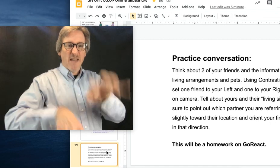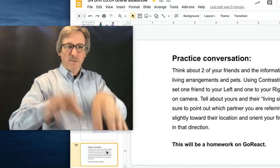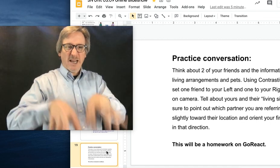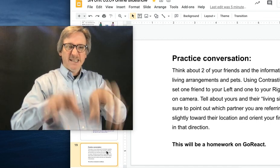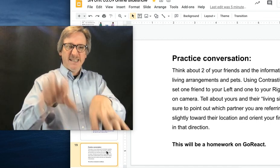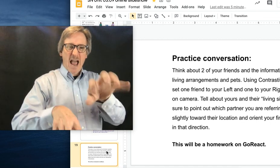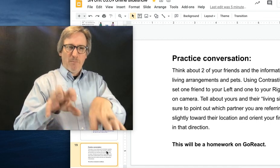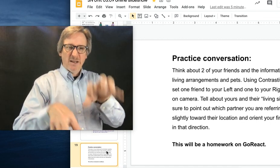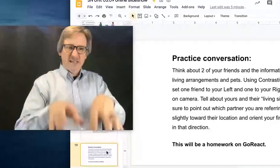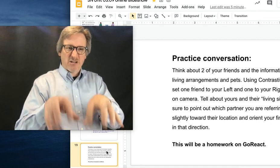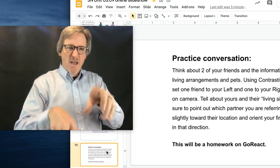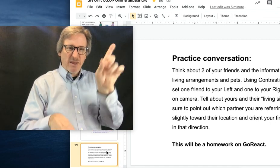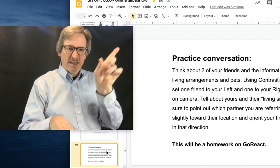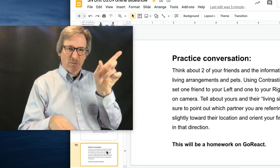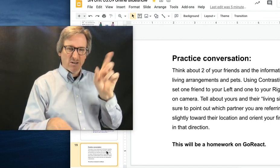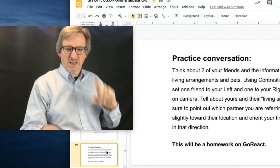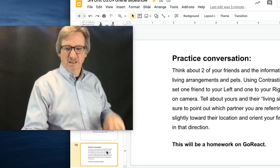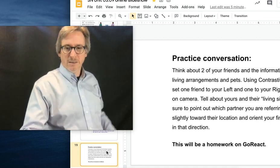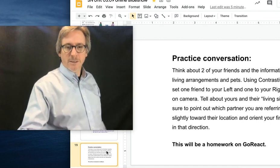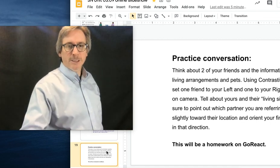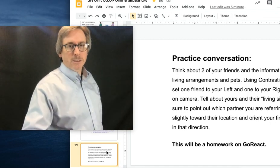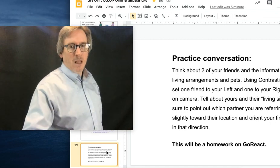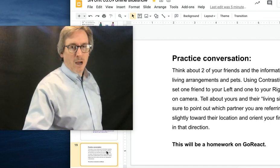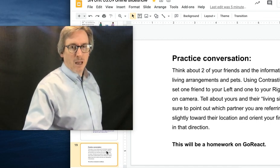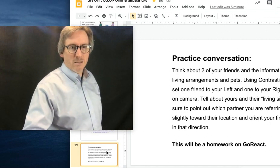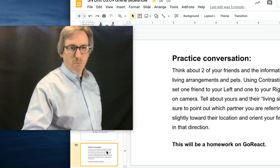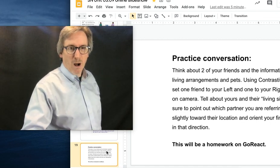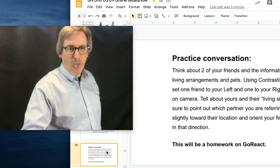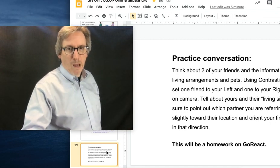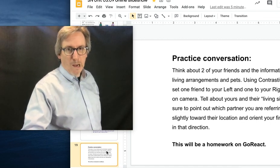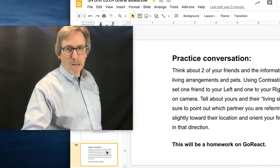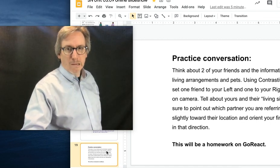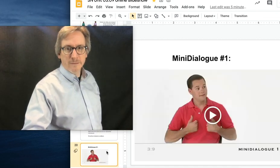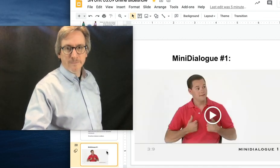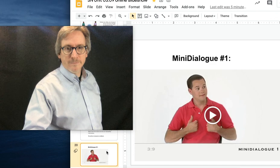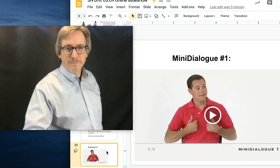Okay, everybody stop describing this person.